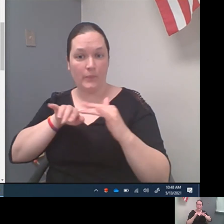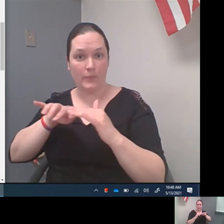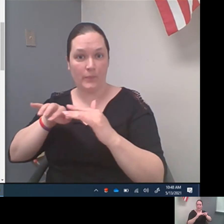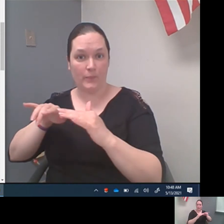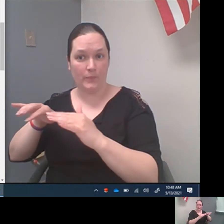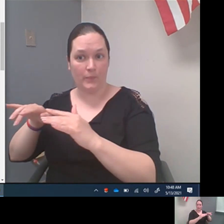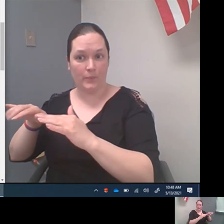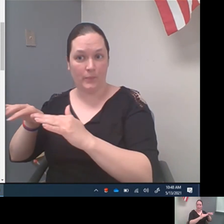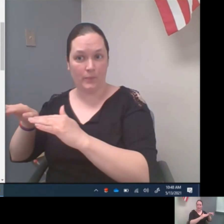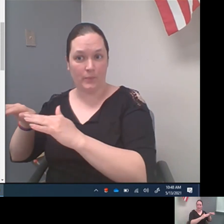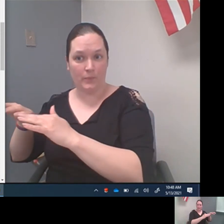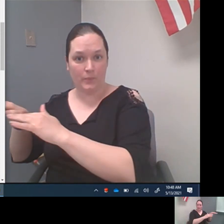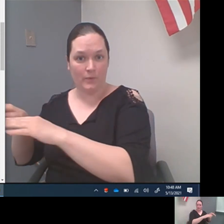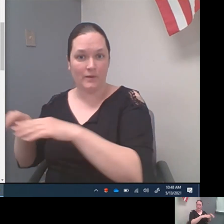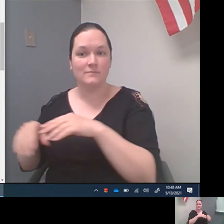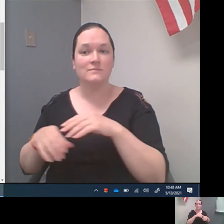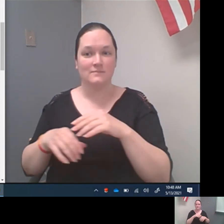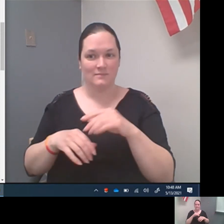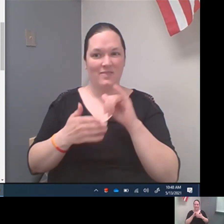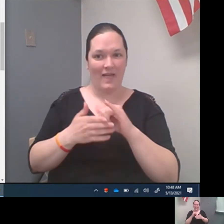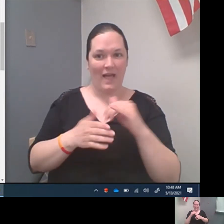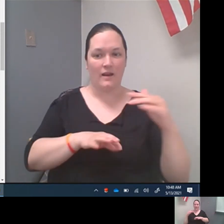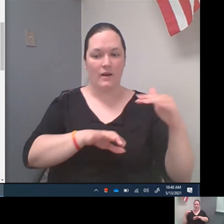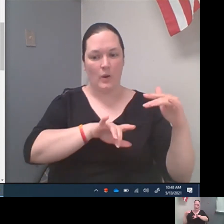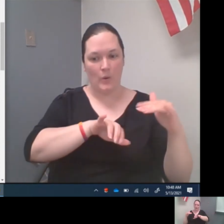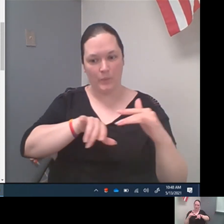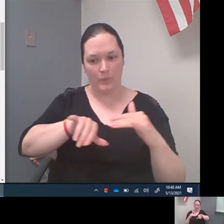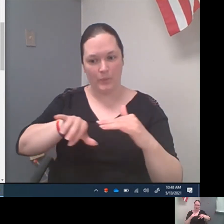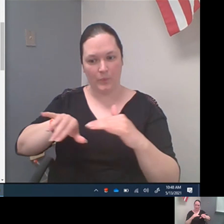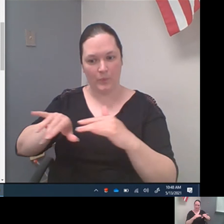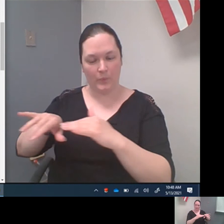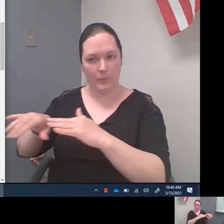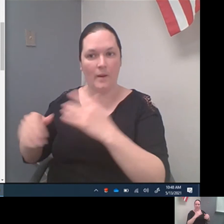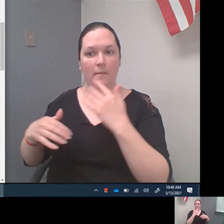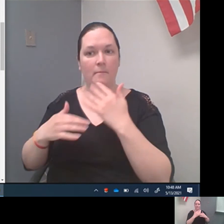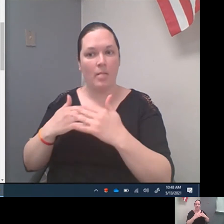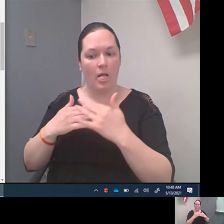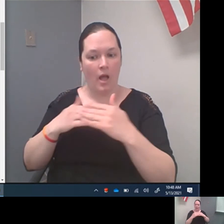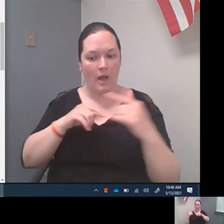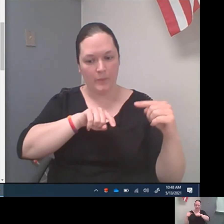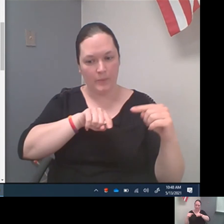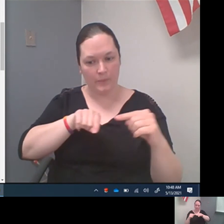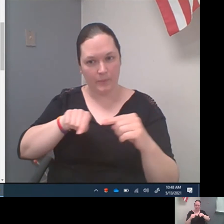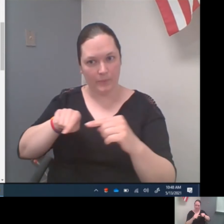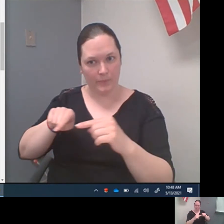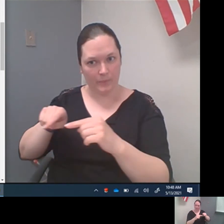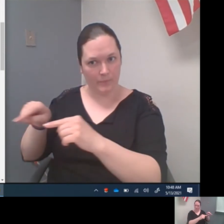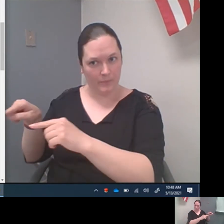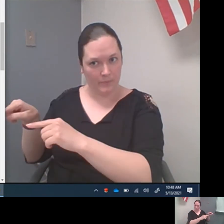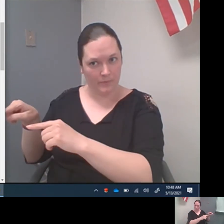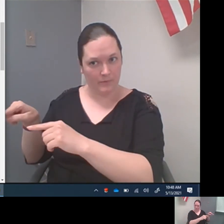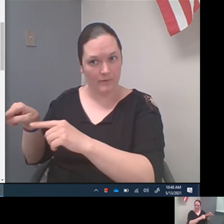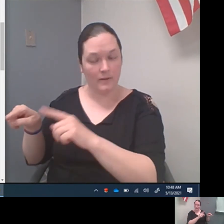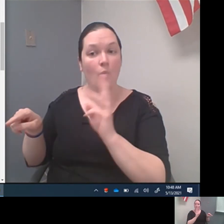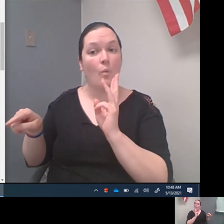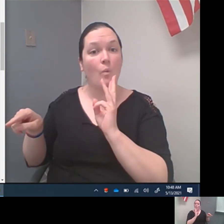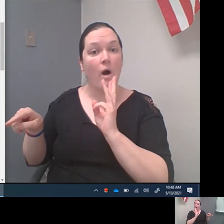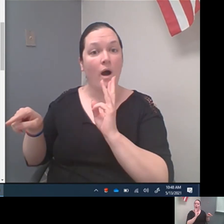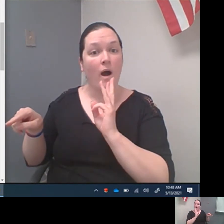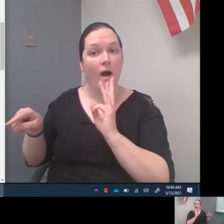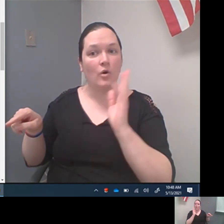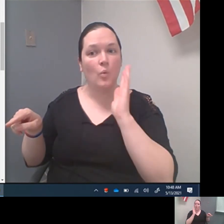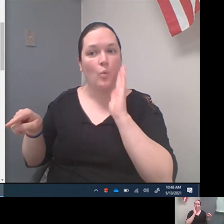direction, and then it's going to flow out the other direction. So in the gills, it's going in that direction, and then it comes out in the other direction. But the water